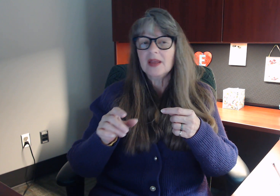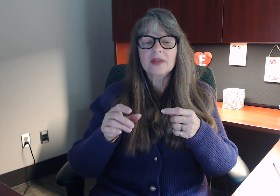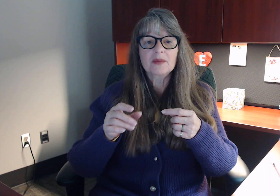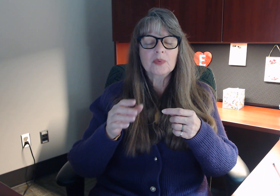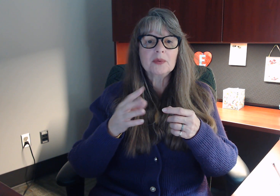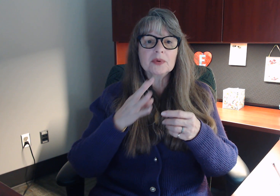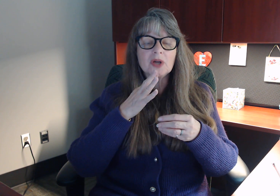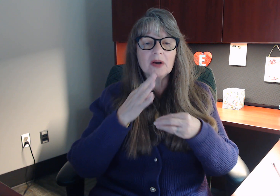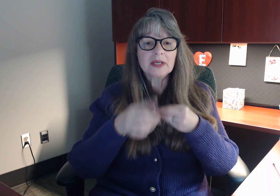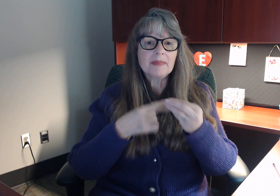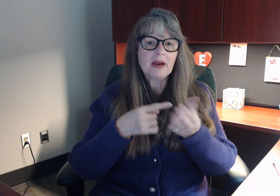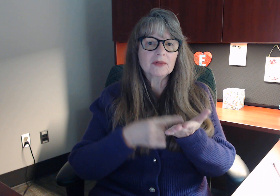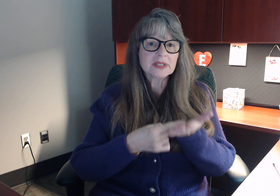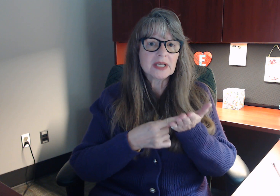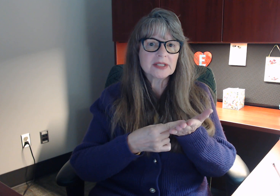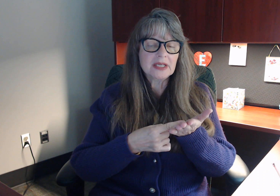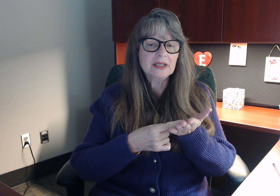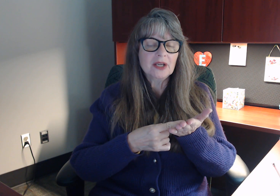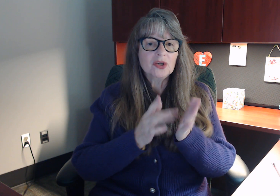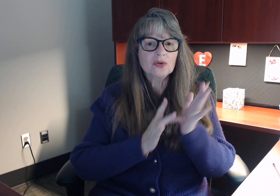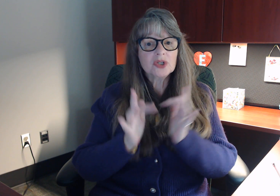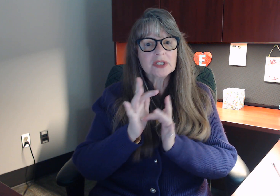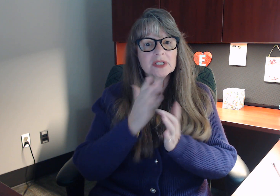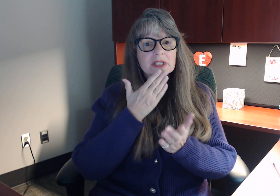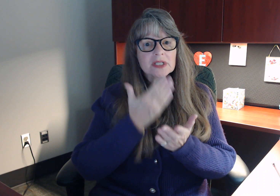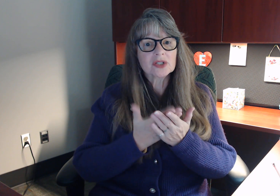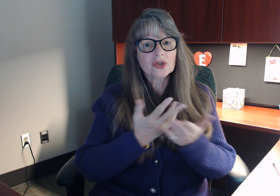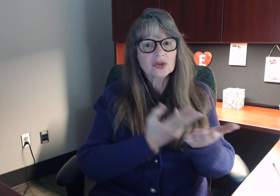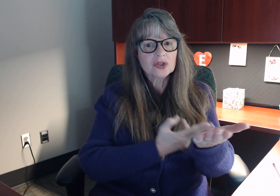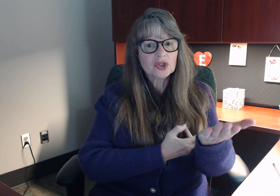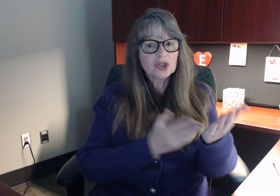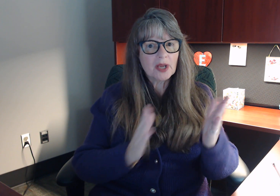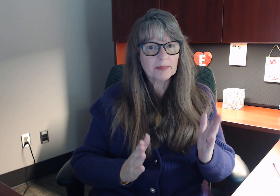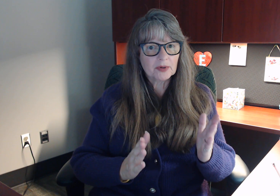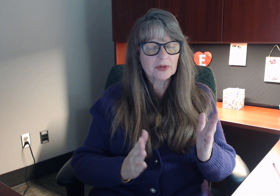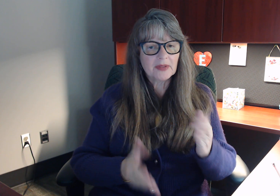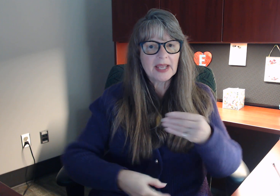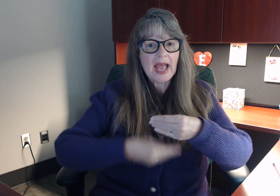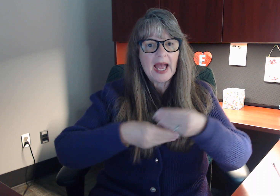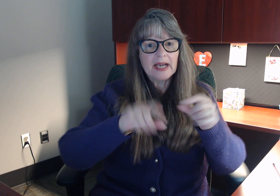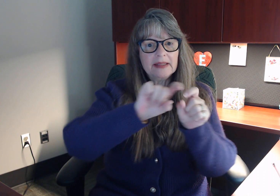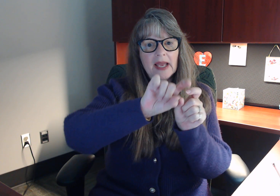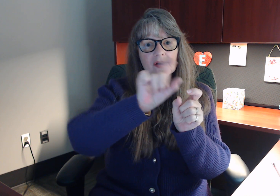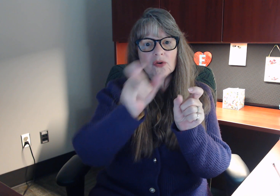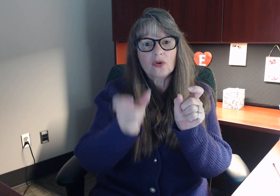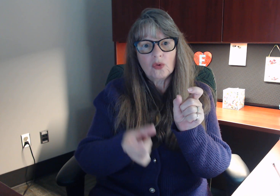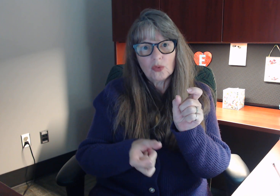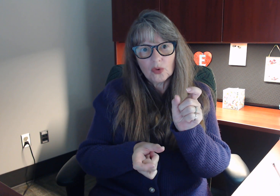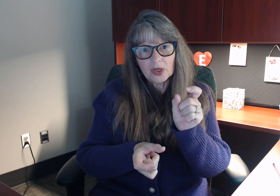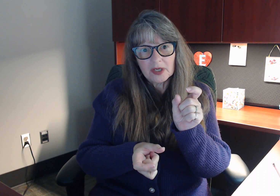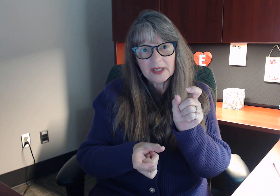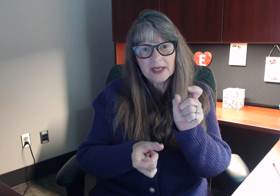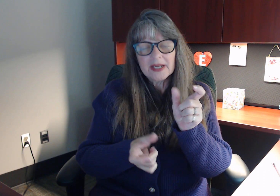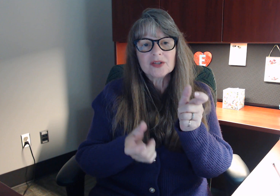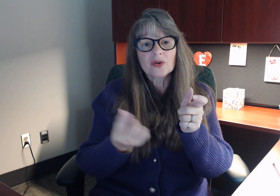when they were talking about or discussing, Jesus is the good shepherd, then they added that crook. So